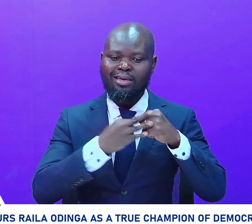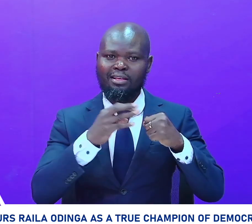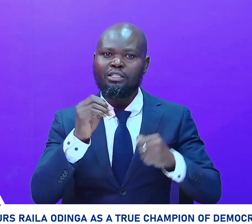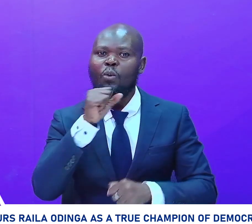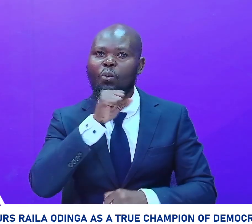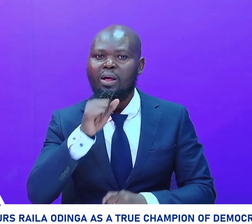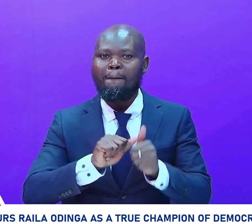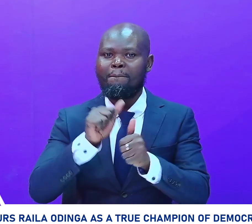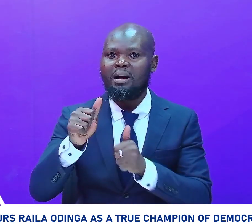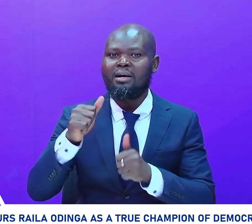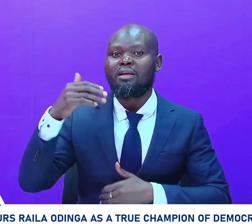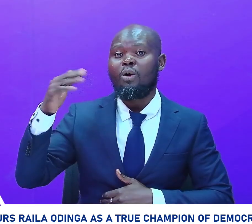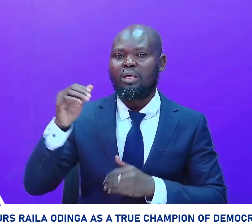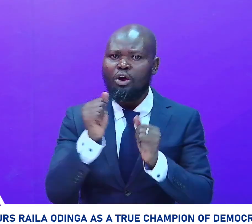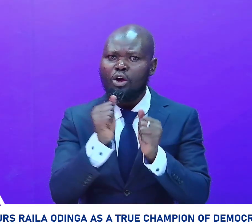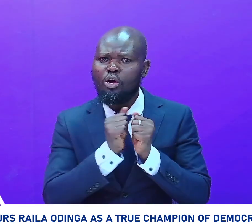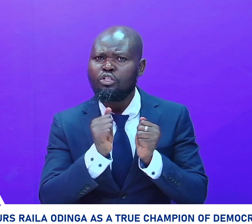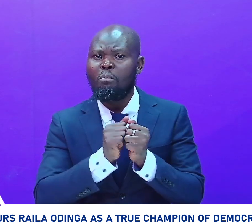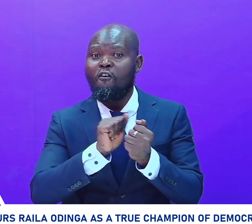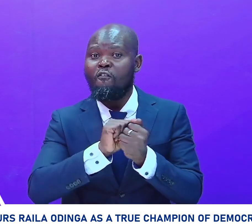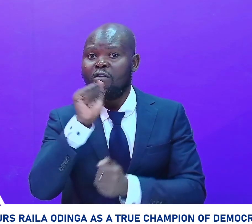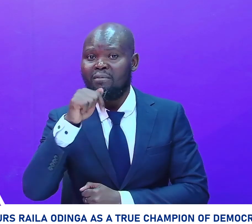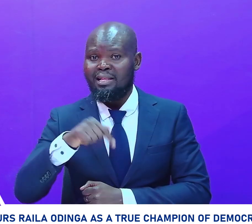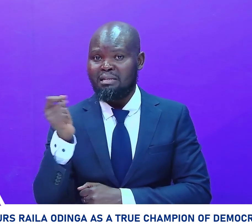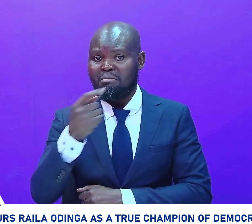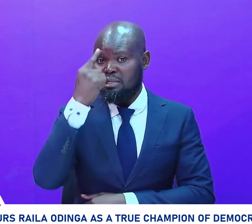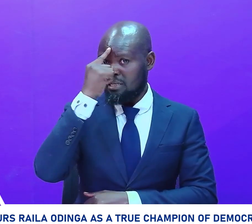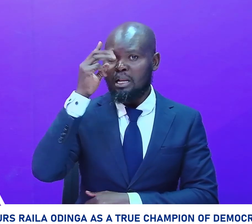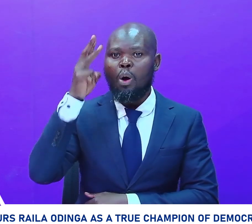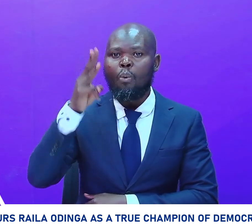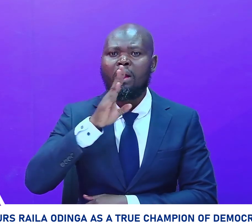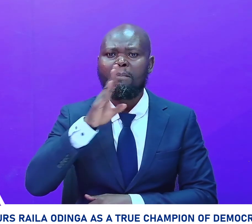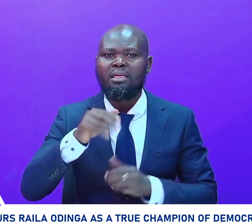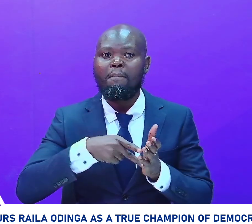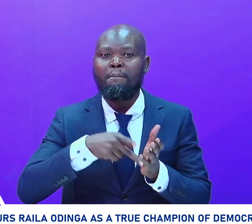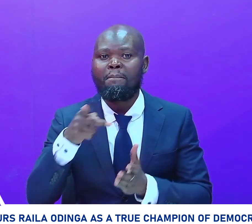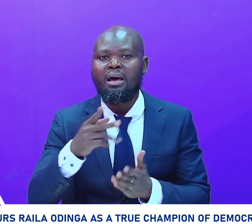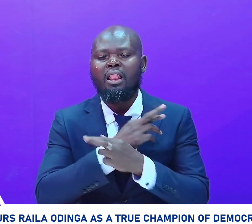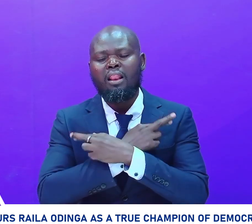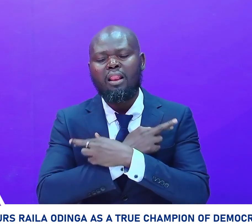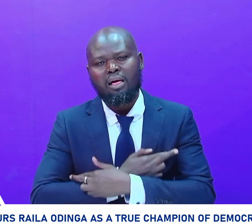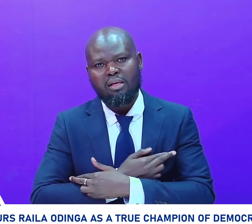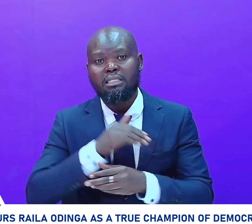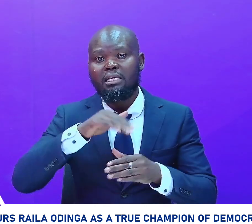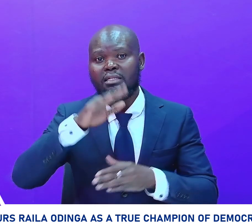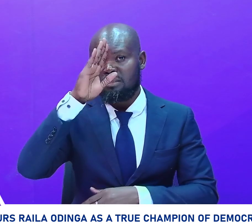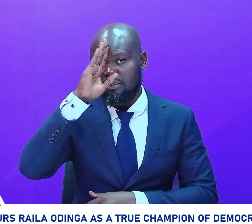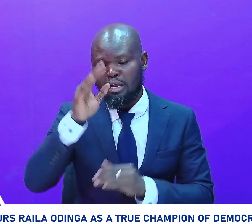in India, while he was going to be laid to rest on Sunday, October 19th.